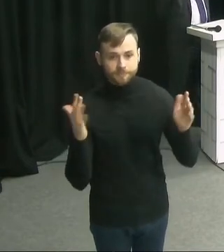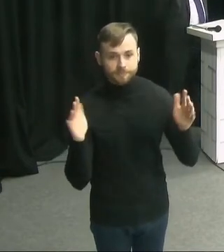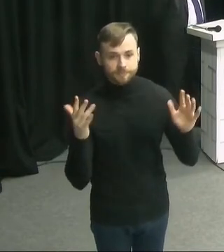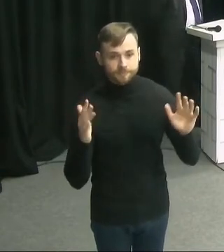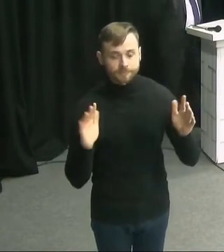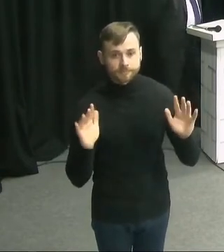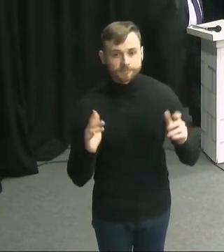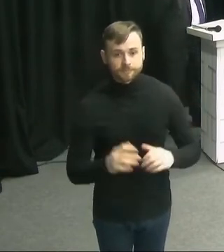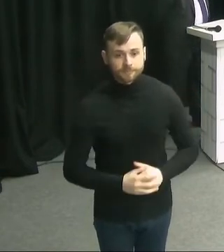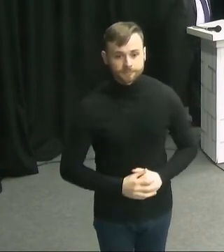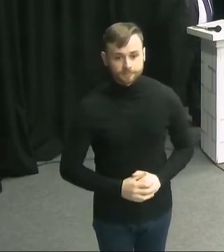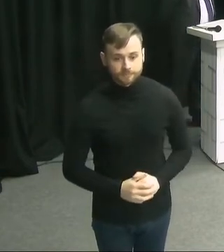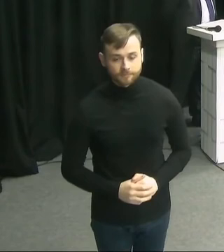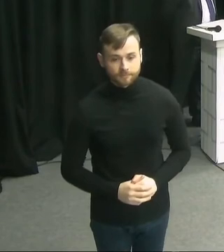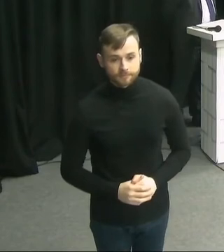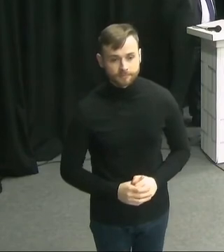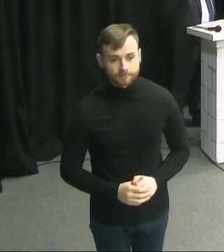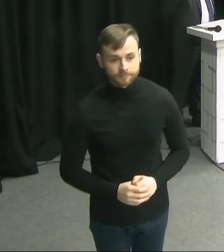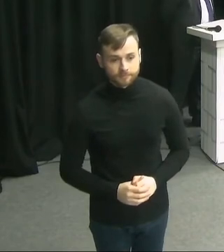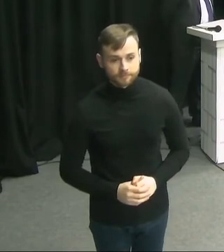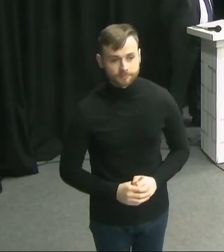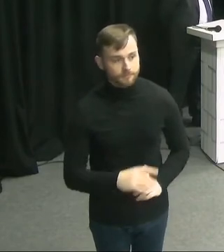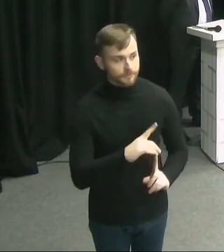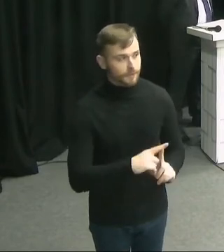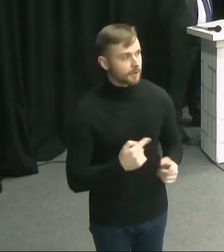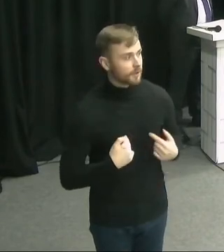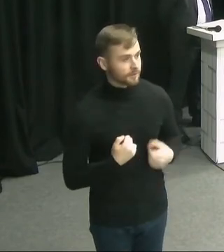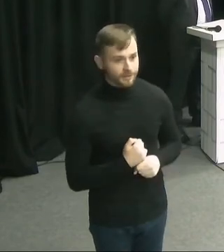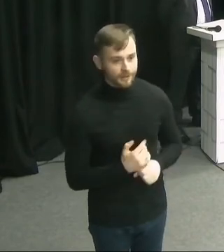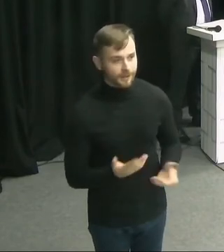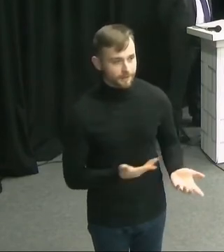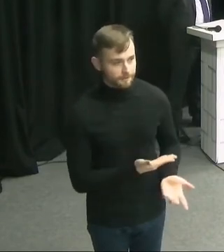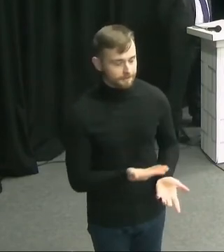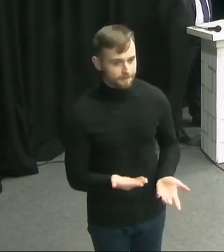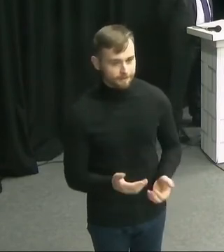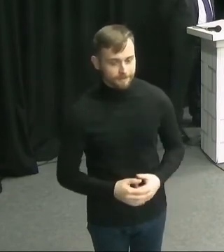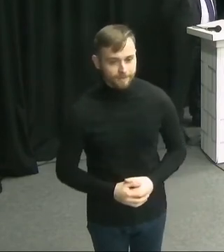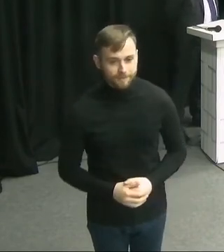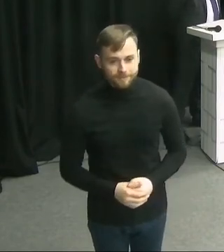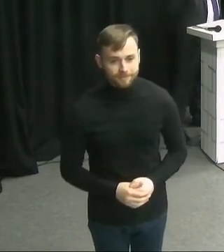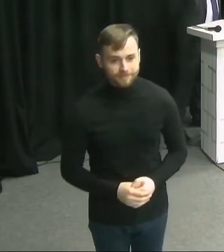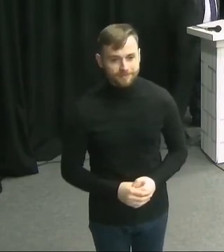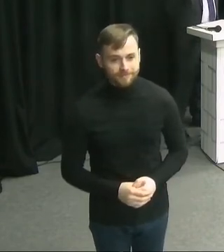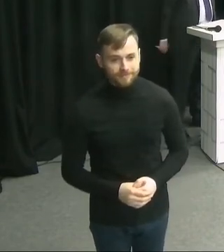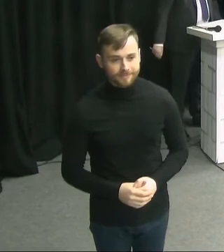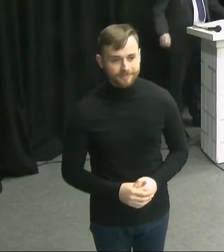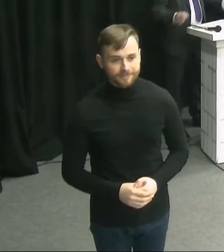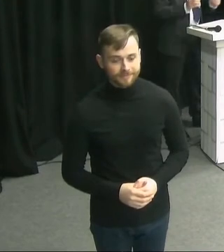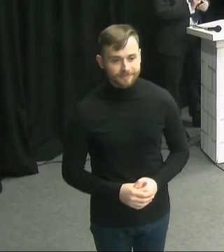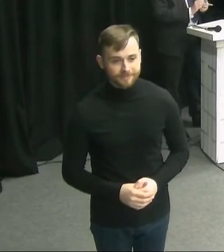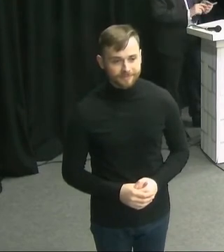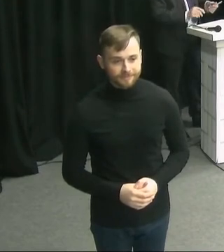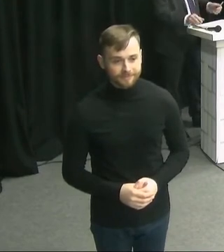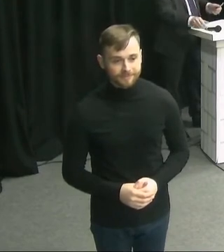Okay, once again, if you have something to add to this, please respond. We need 2 million euros at